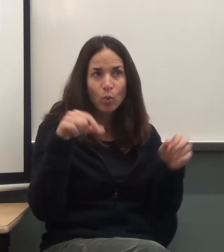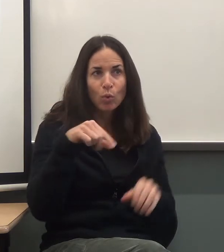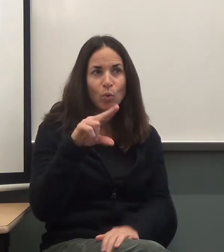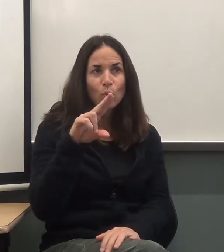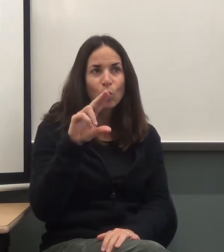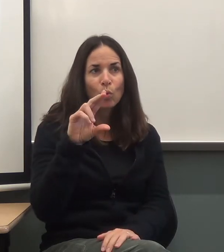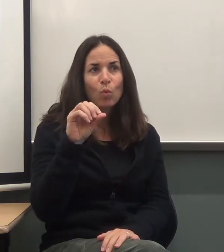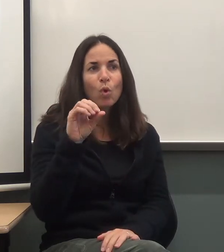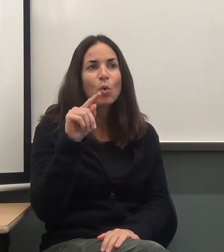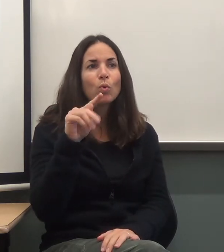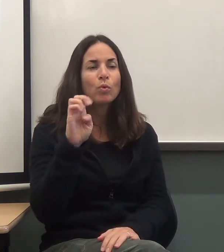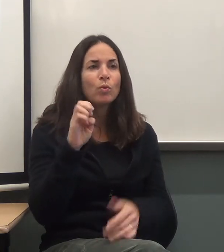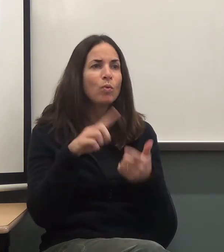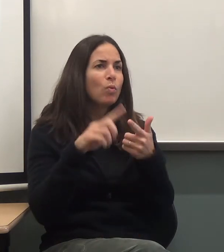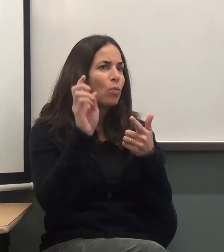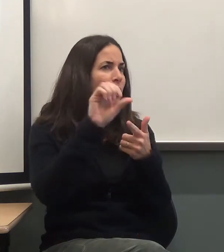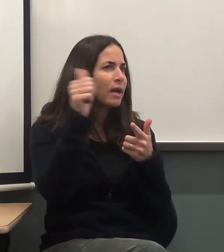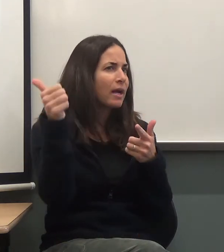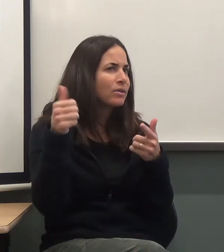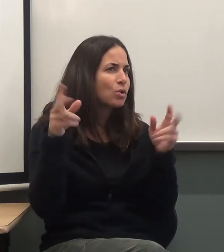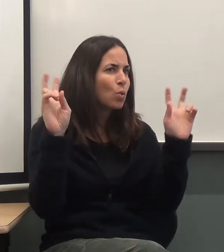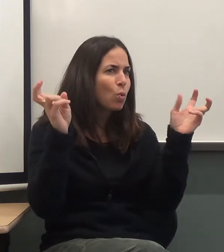be? A statistic,